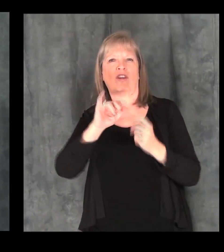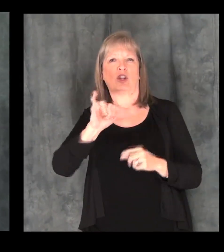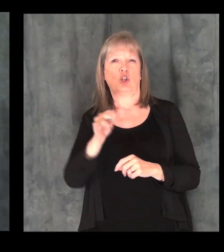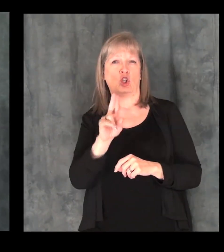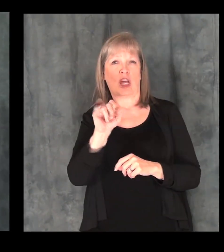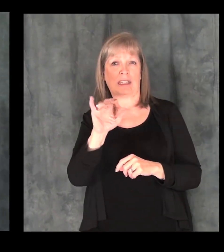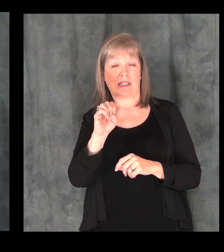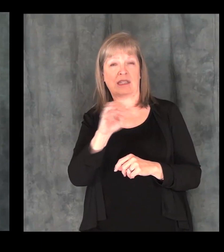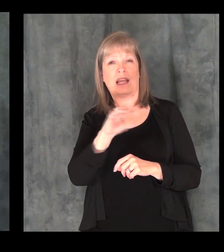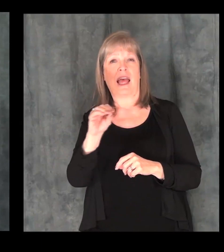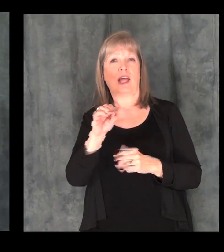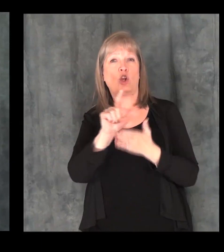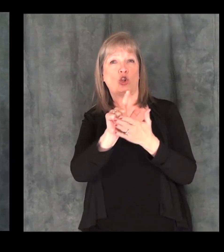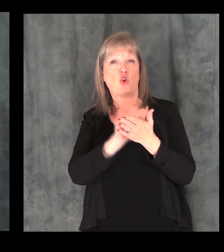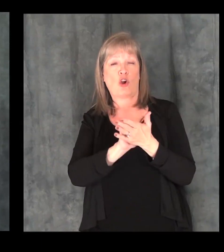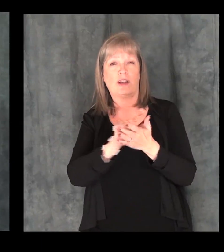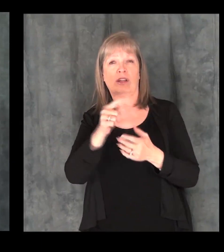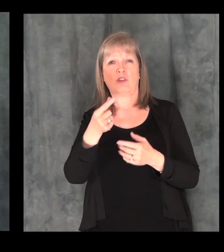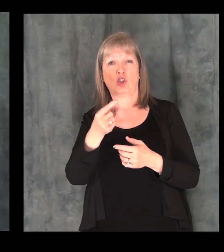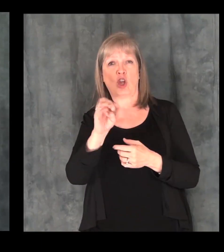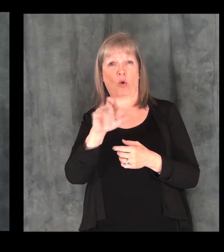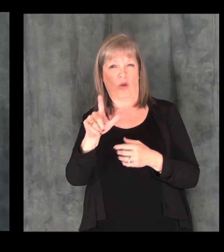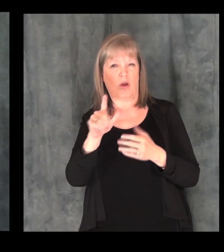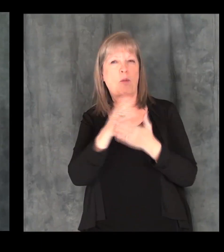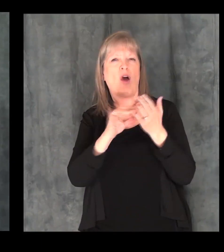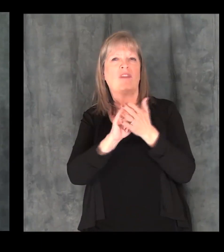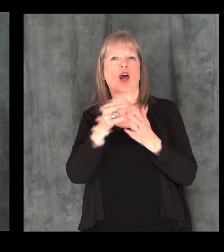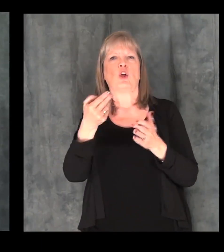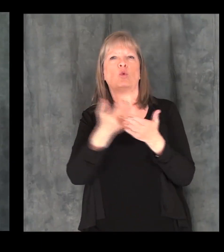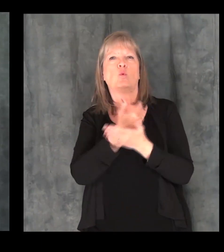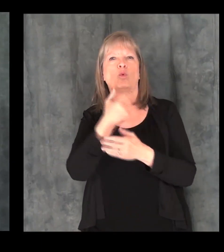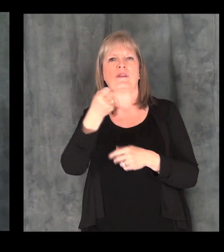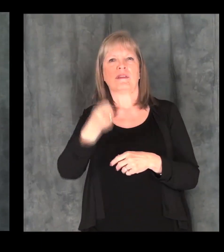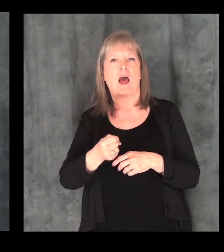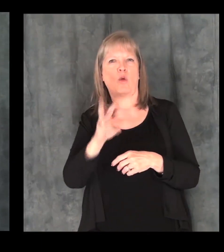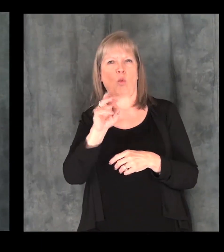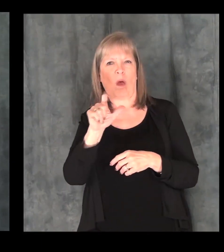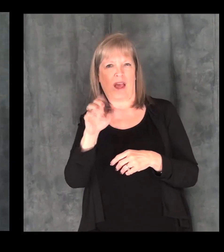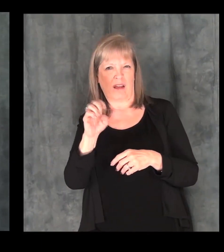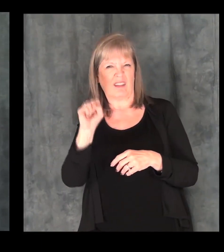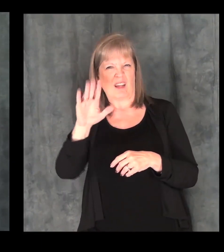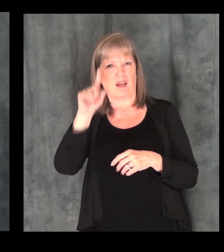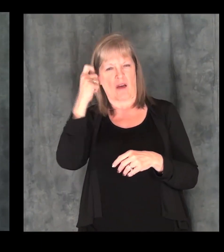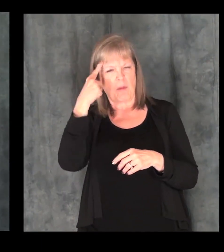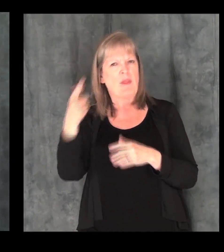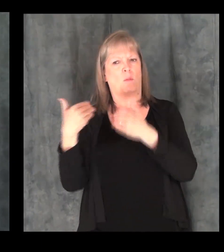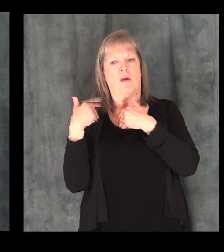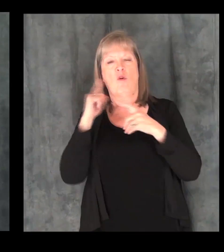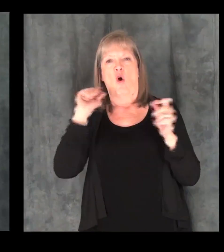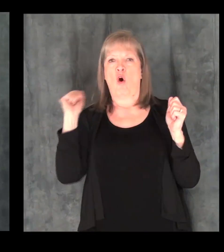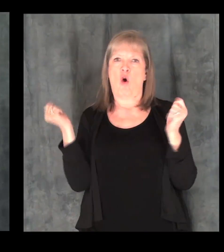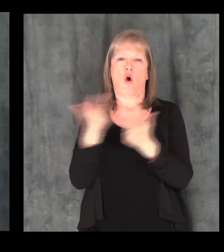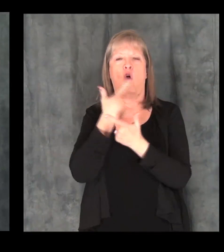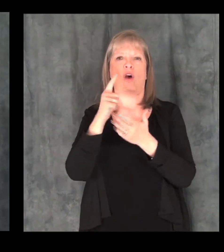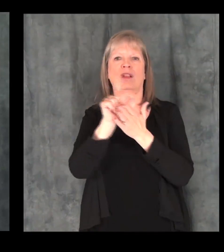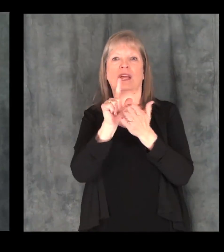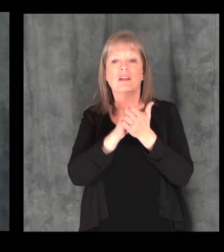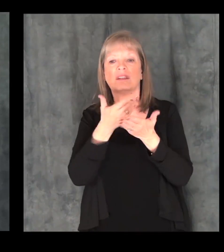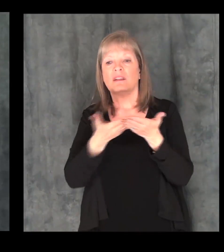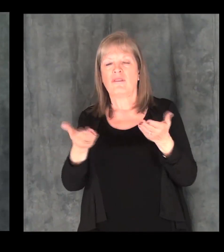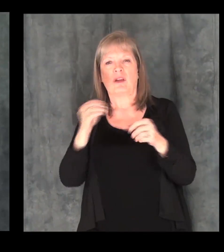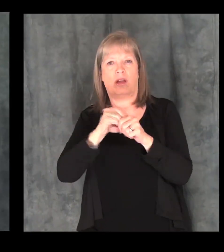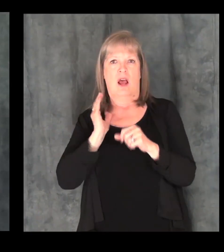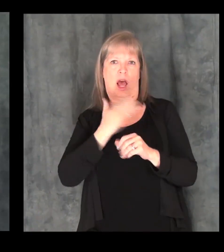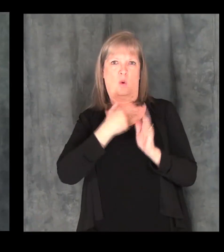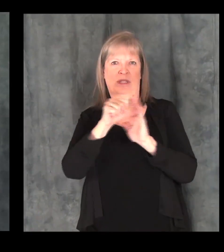General in New South Wales. It's part of the New South Wales government, and they're responsible for the whole legal system in our state, all the courts and so